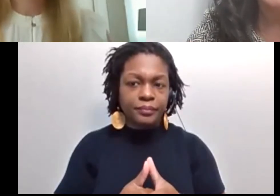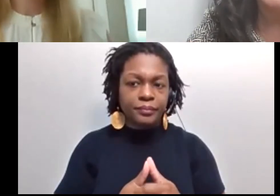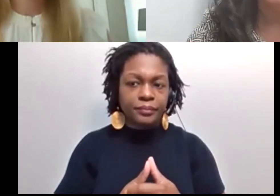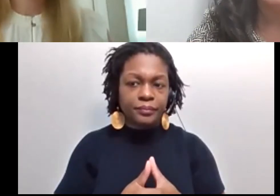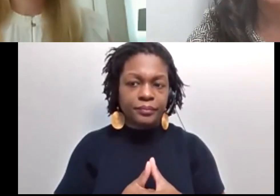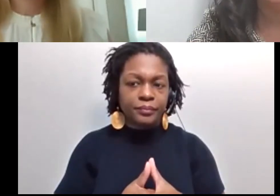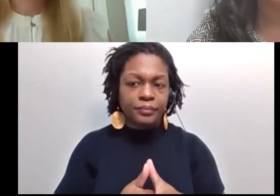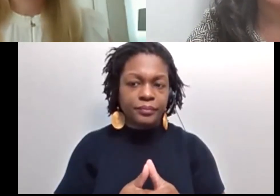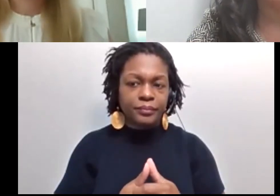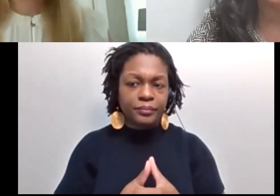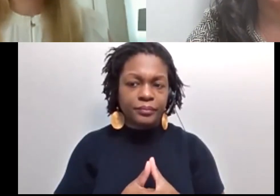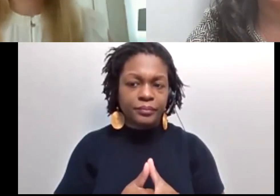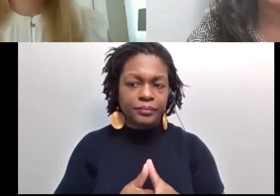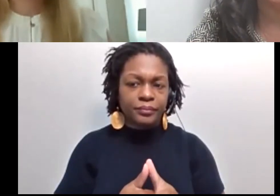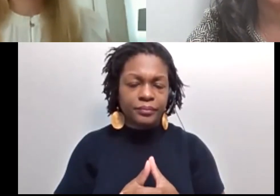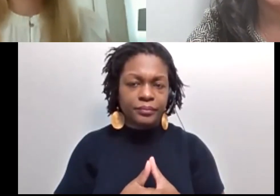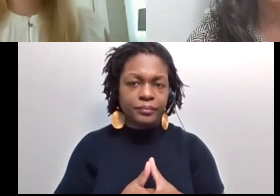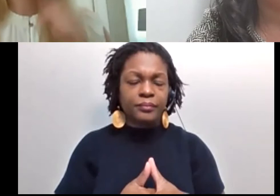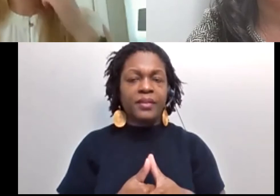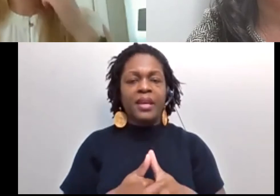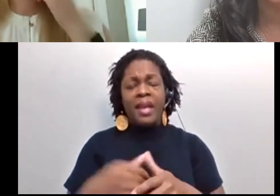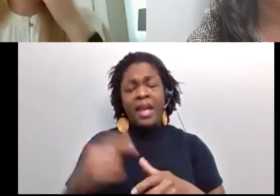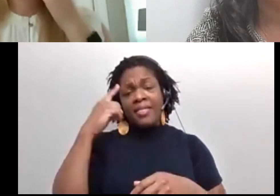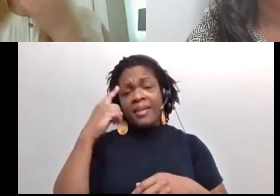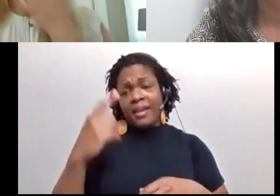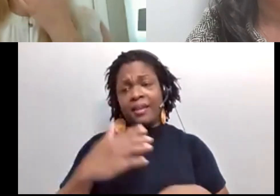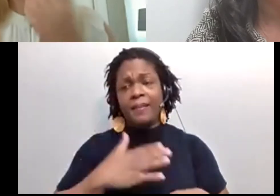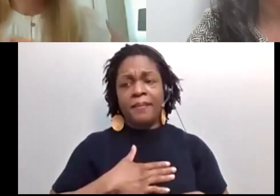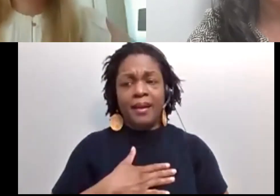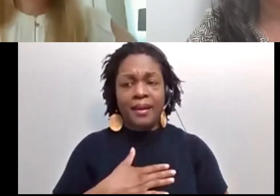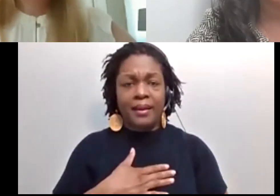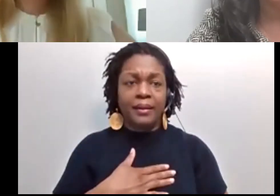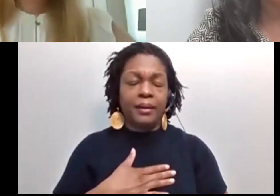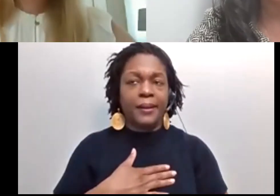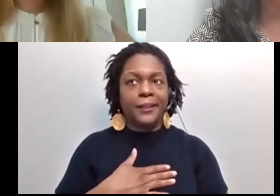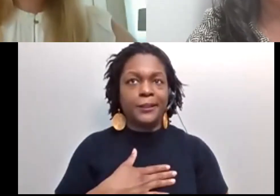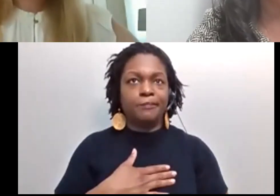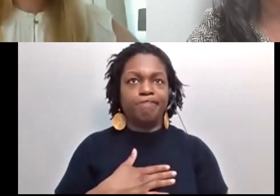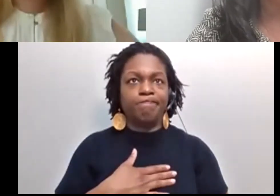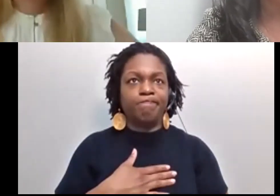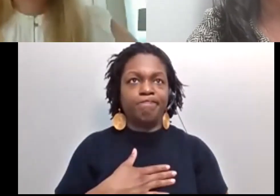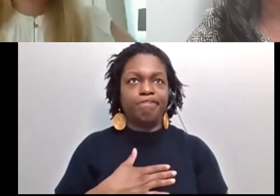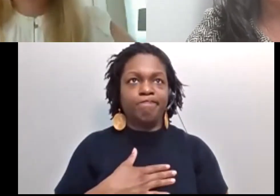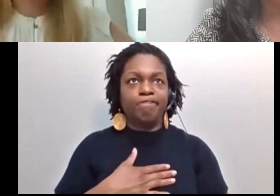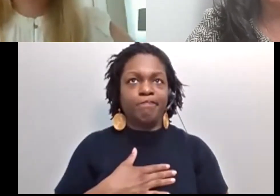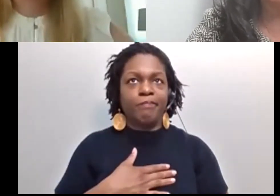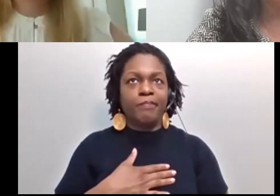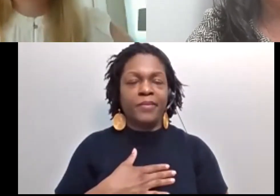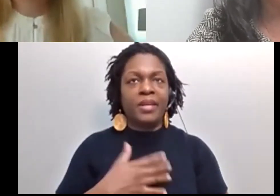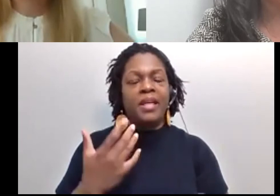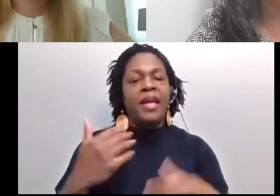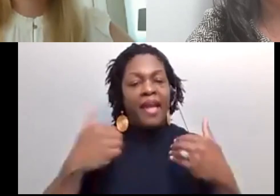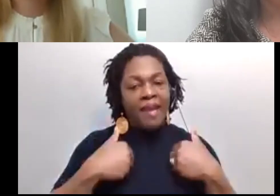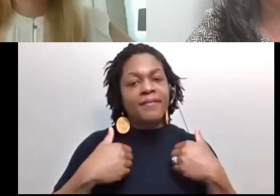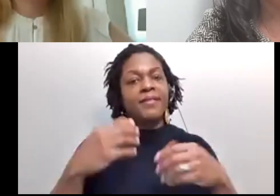Yeah, I mean, I think, just my opinion, that like having, the camera on to be able to show that it's you in the